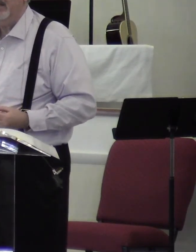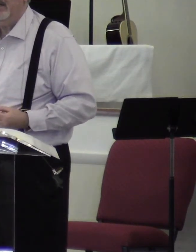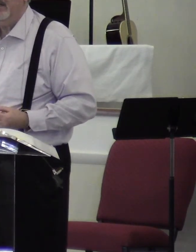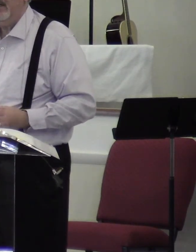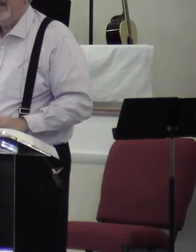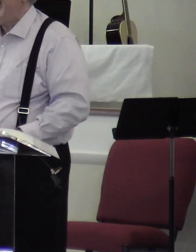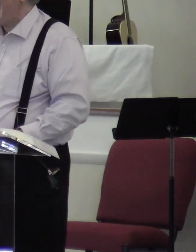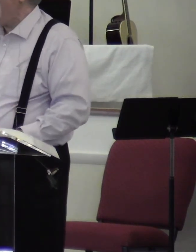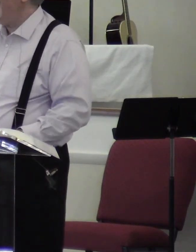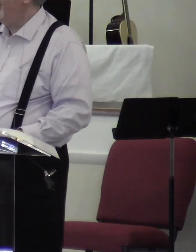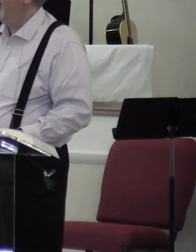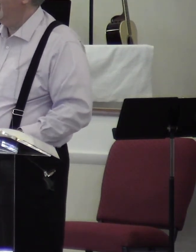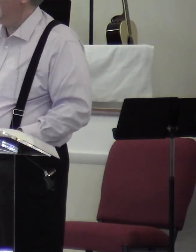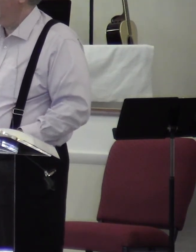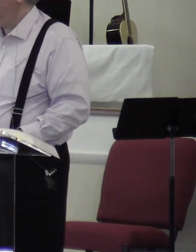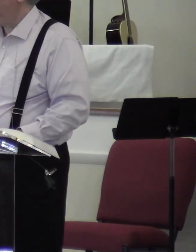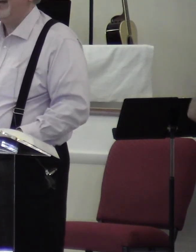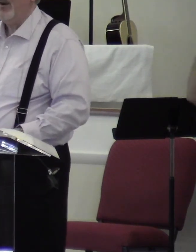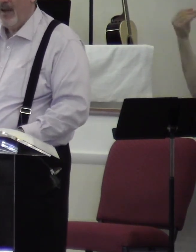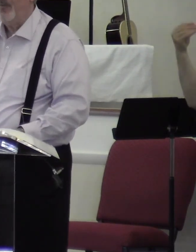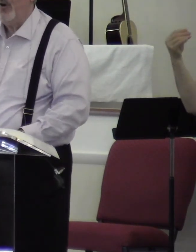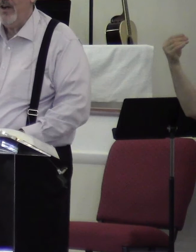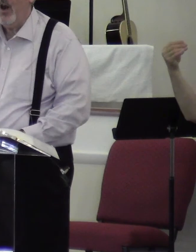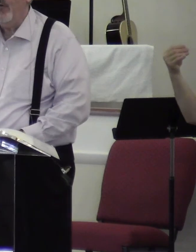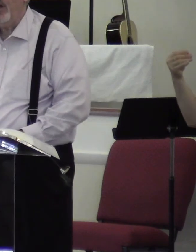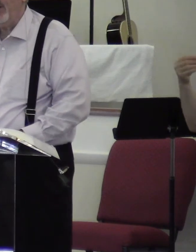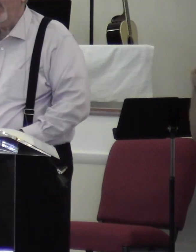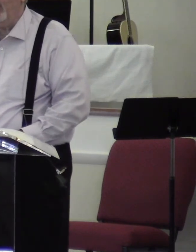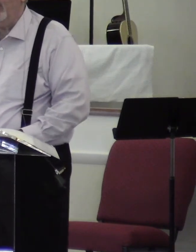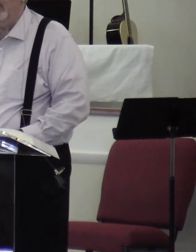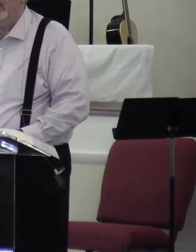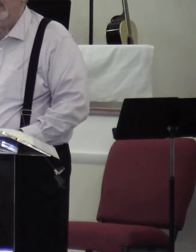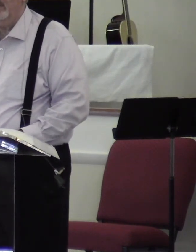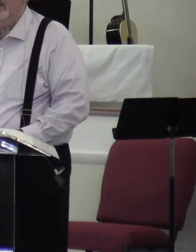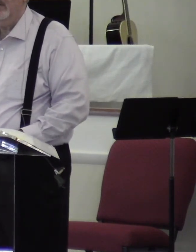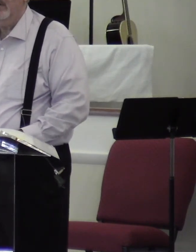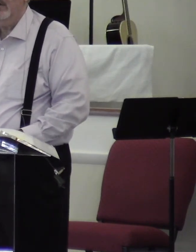us. He left and said, okay, I'm turning it over to you.